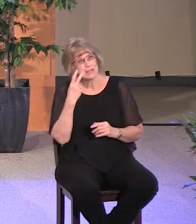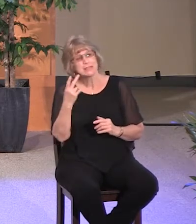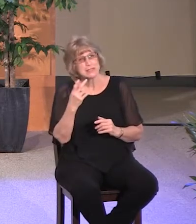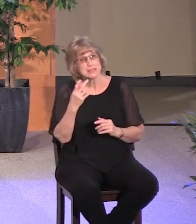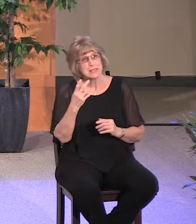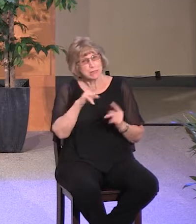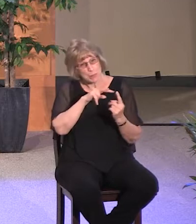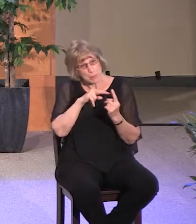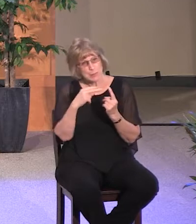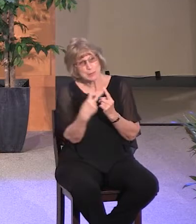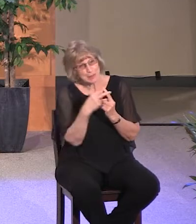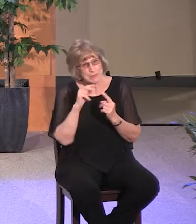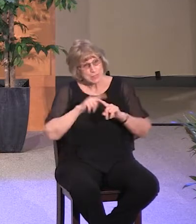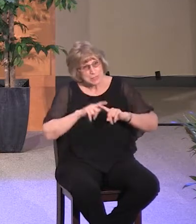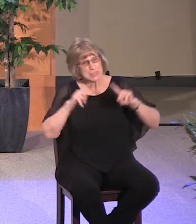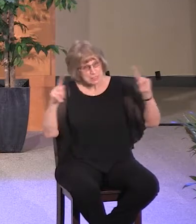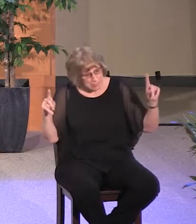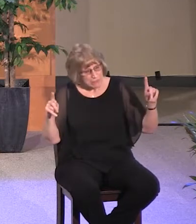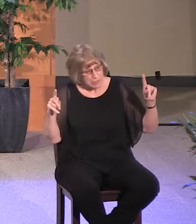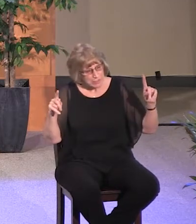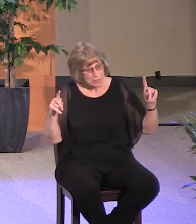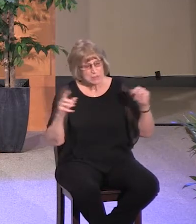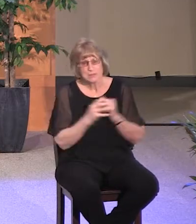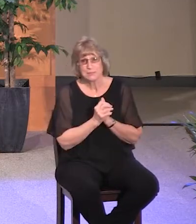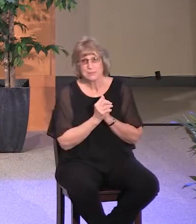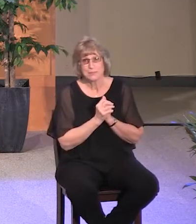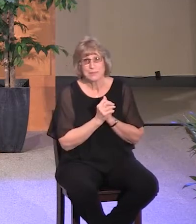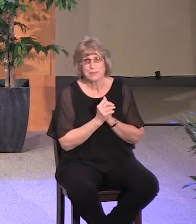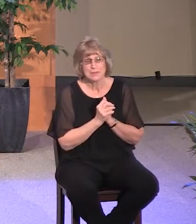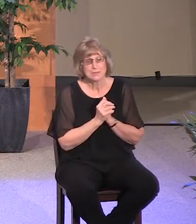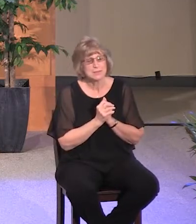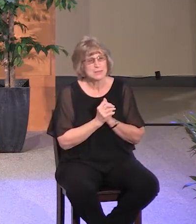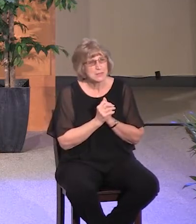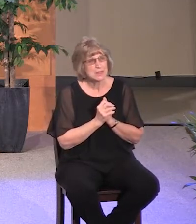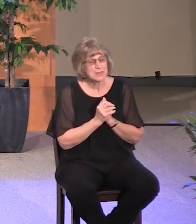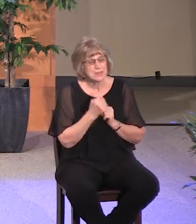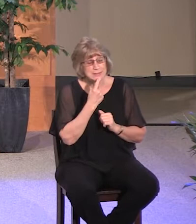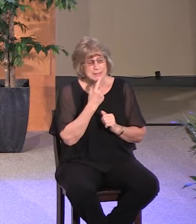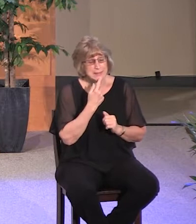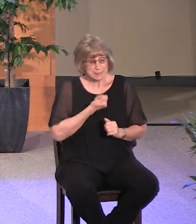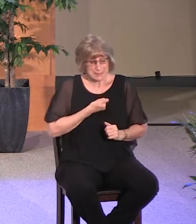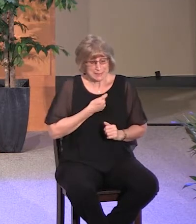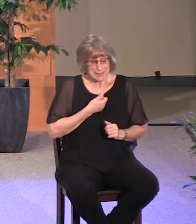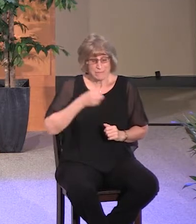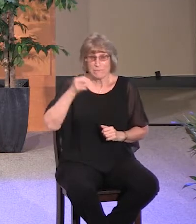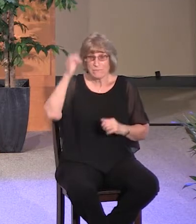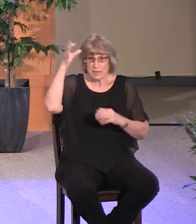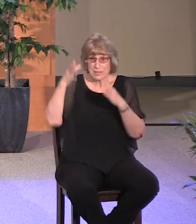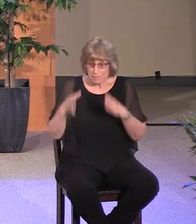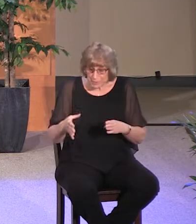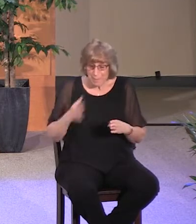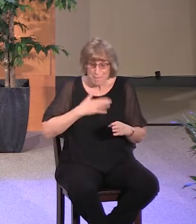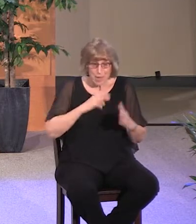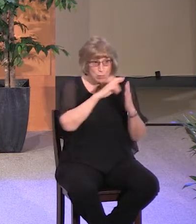possible unconscious biases and beyond that. I got to acknowledge that as a minister, the role that I embody